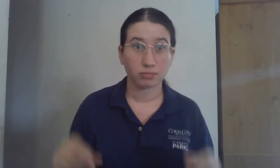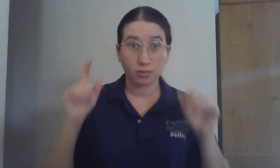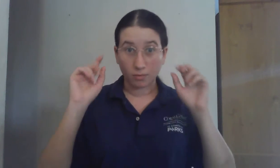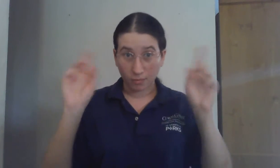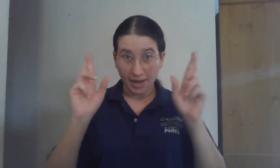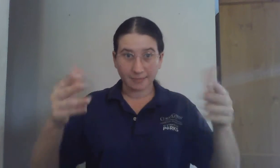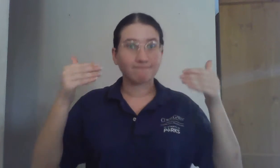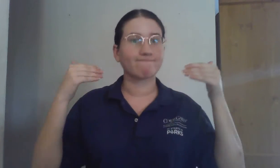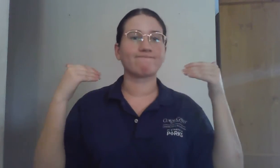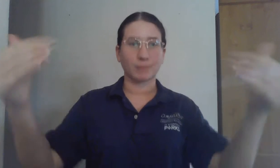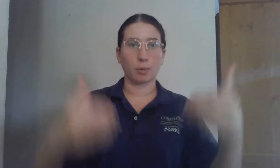3.